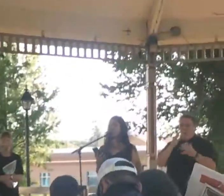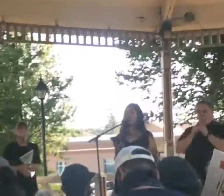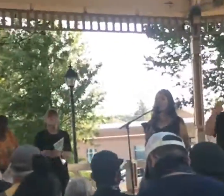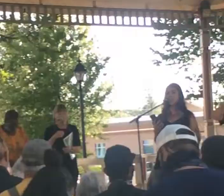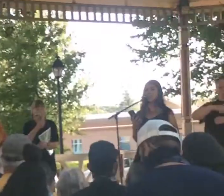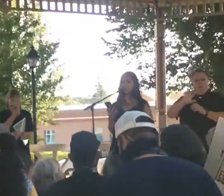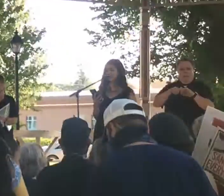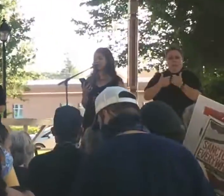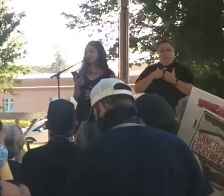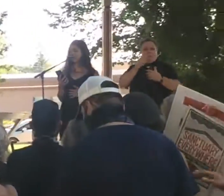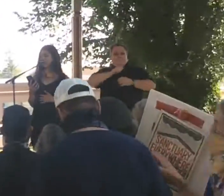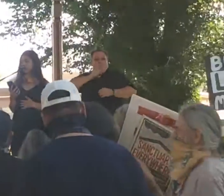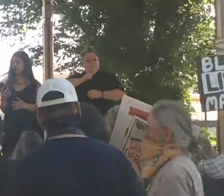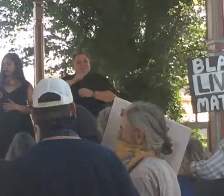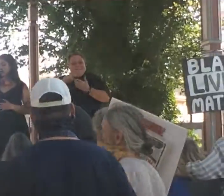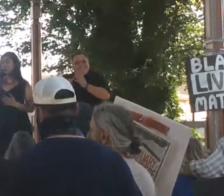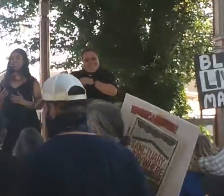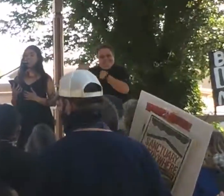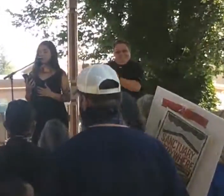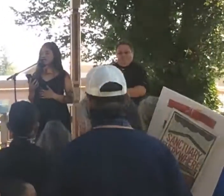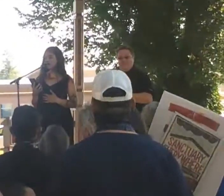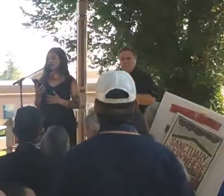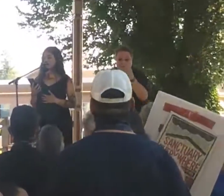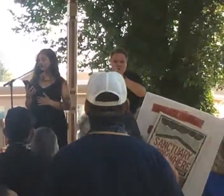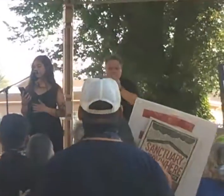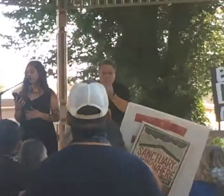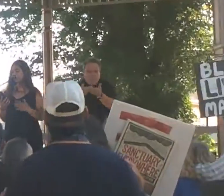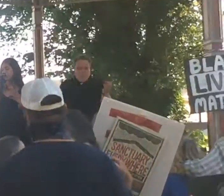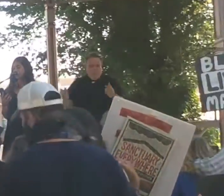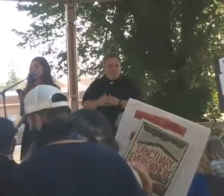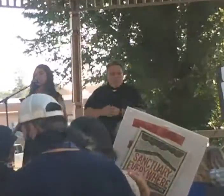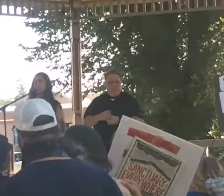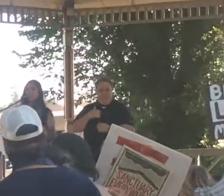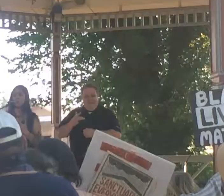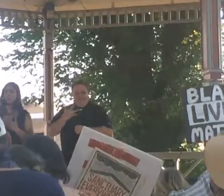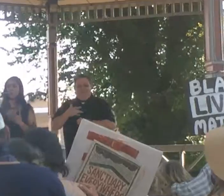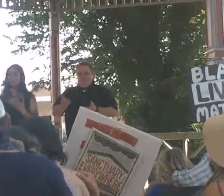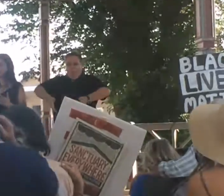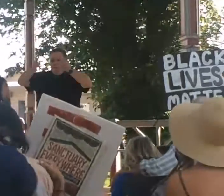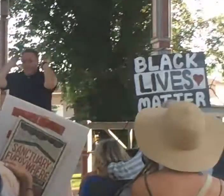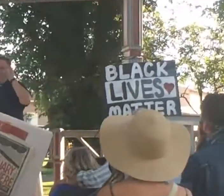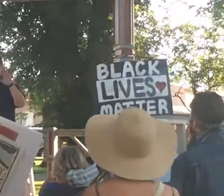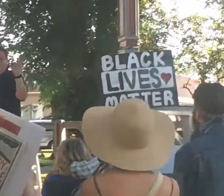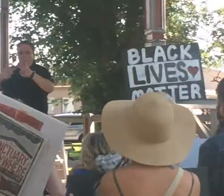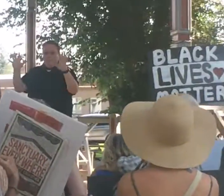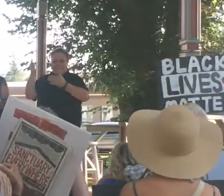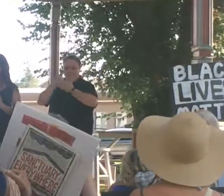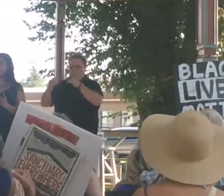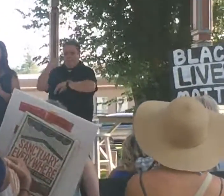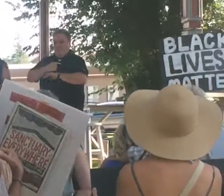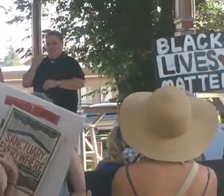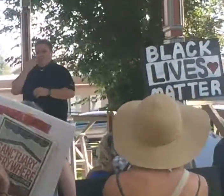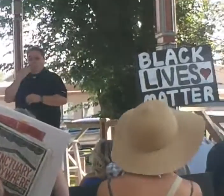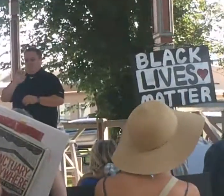you all about how I'm coping these days. I'm going to be honest with you. I just feel so overwhelmed and hopeless some days,